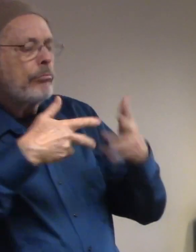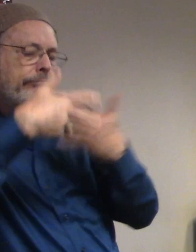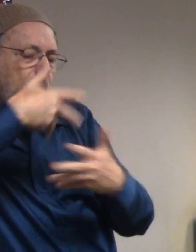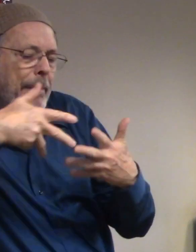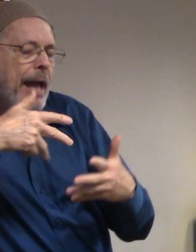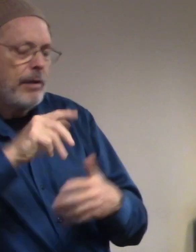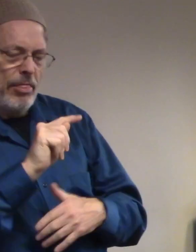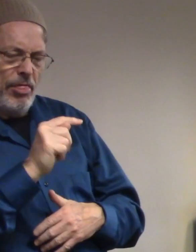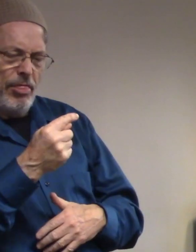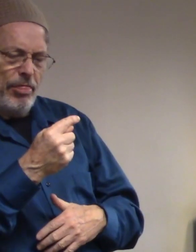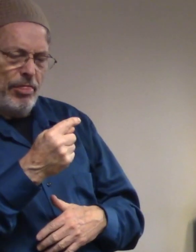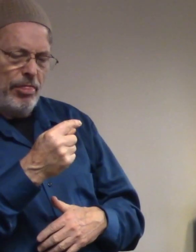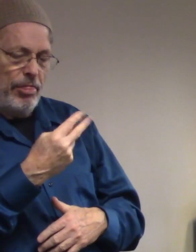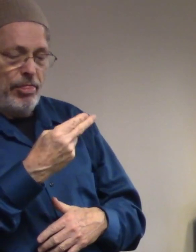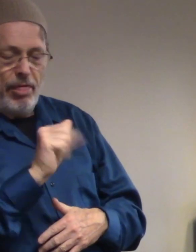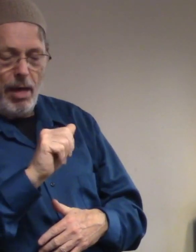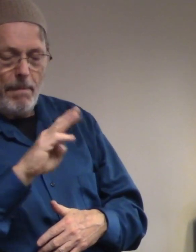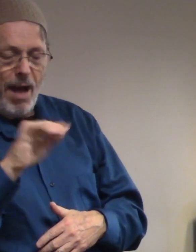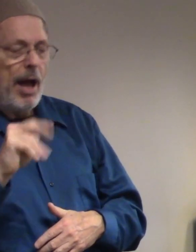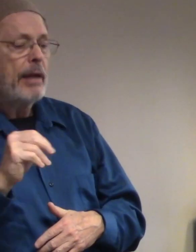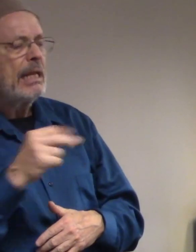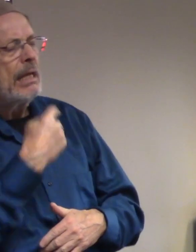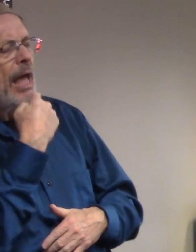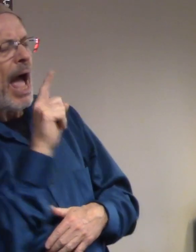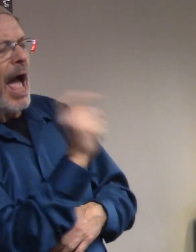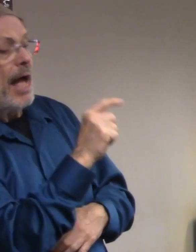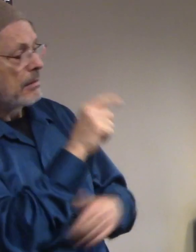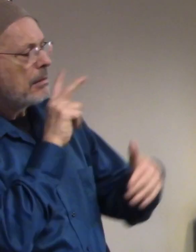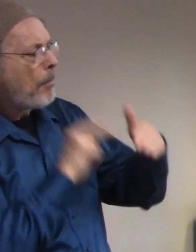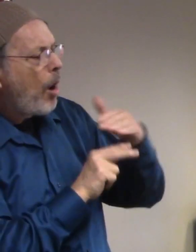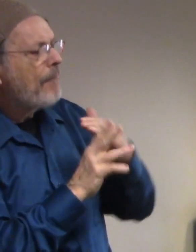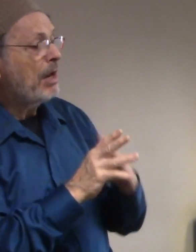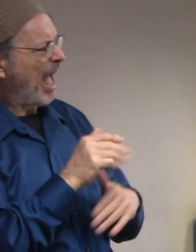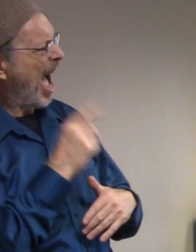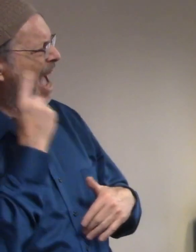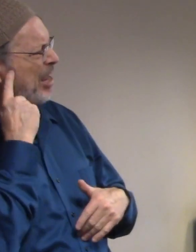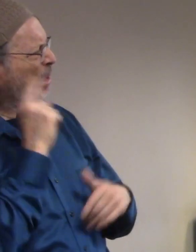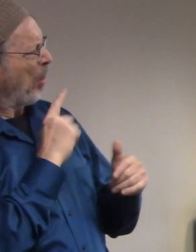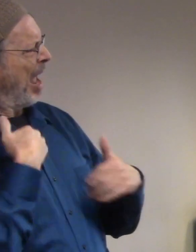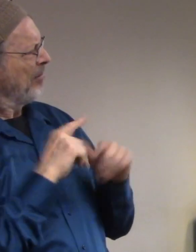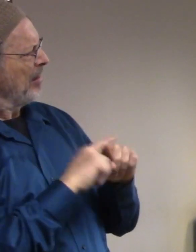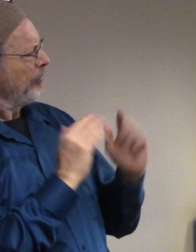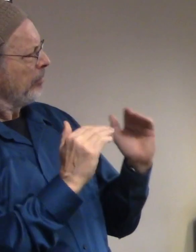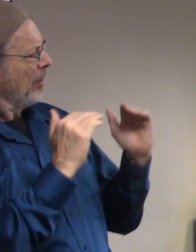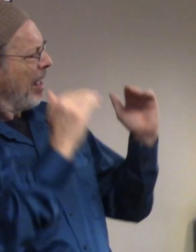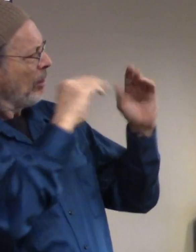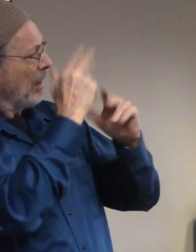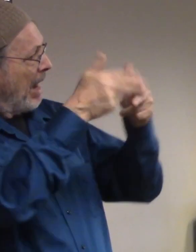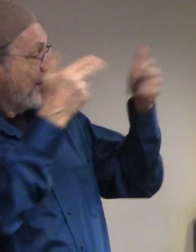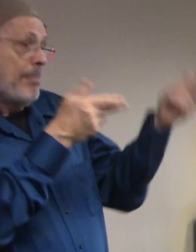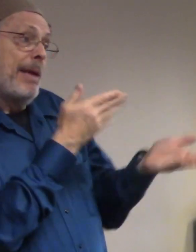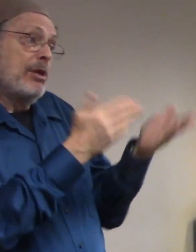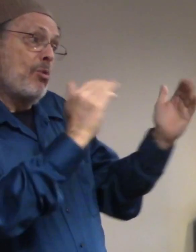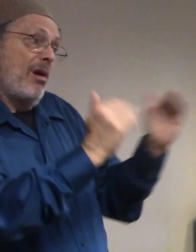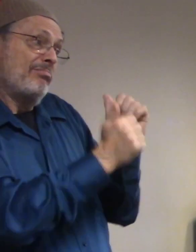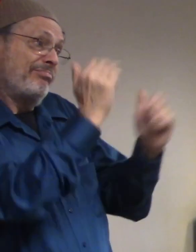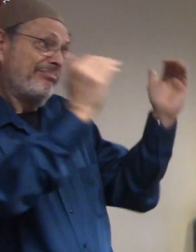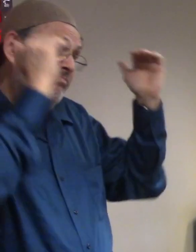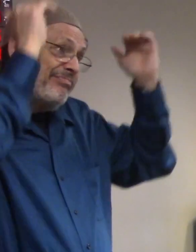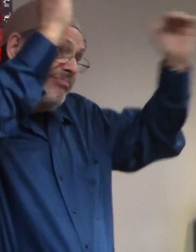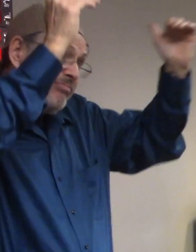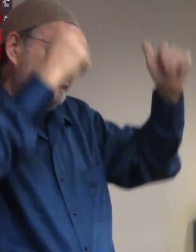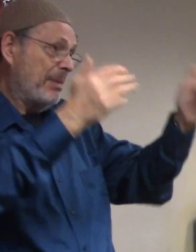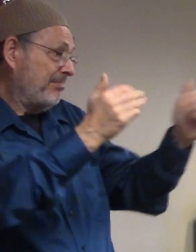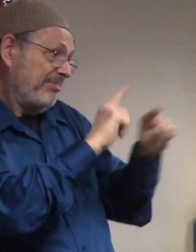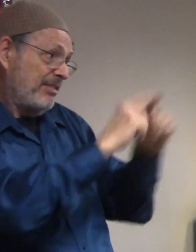heard there's levels in heaven. That you might be, of course, on a higher level, and I might not be there on the same level as heaven as